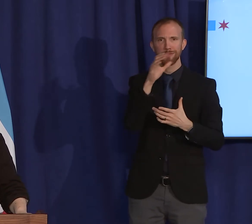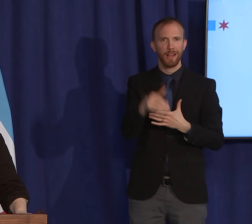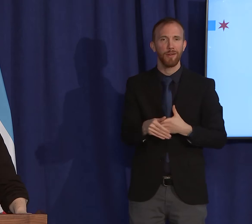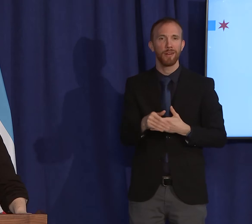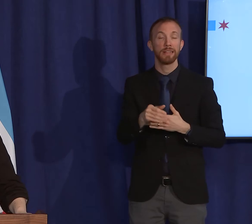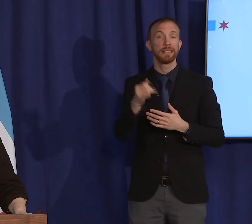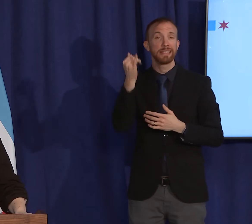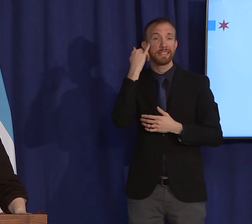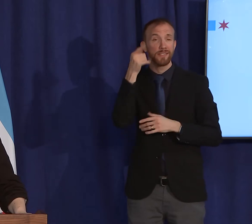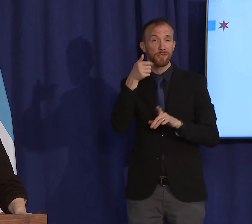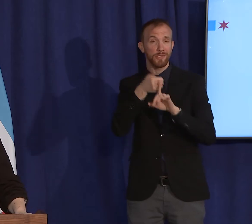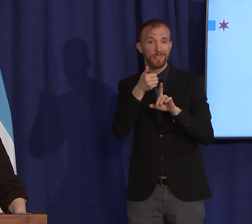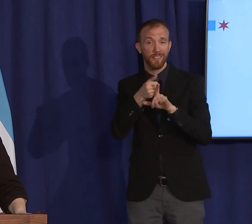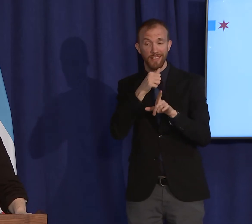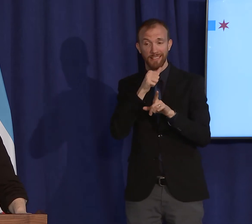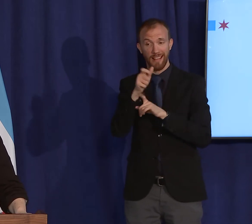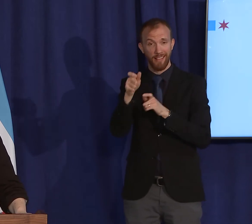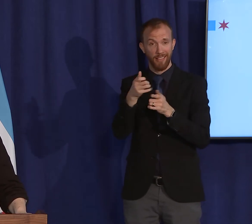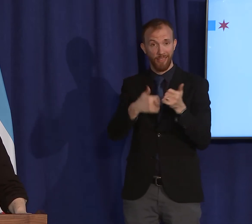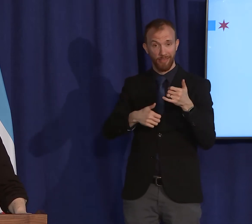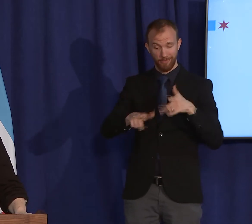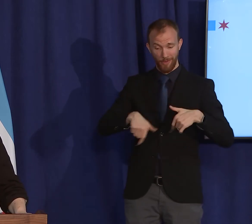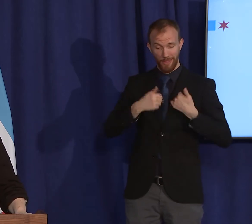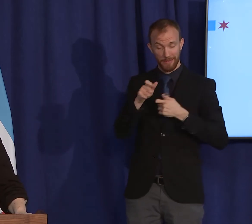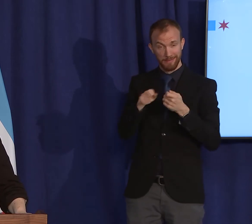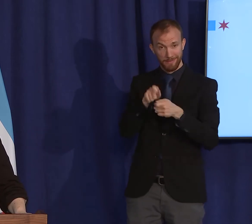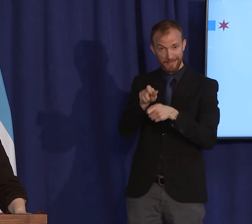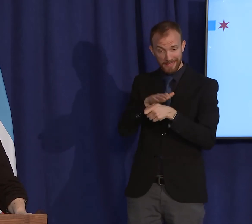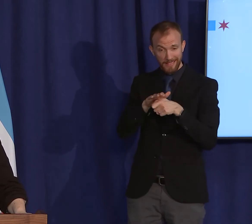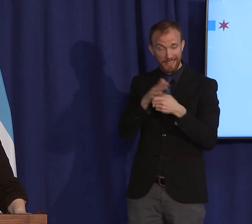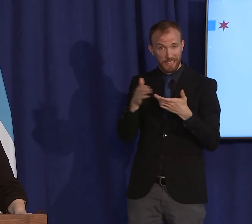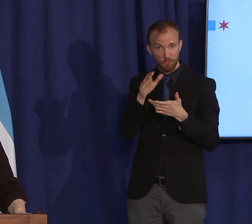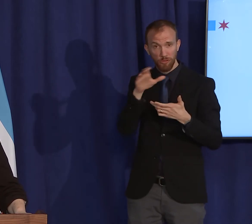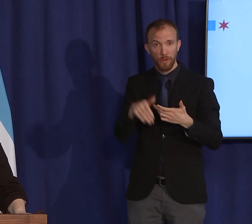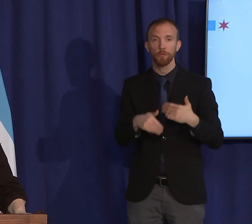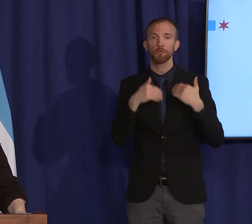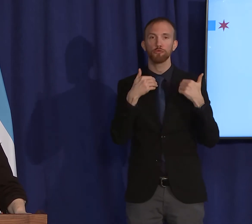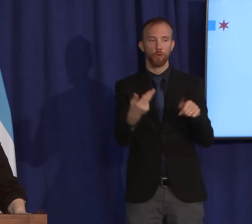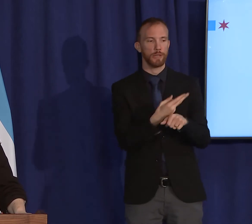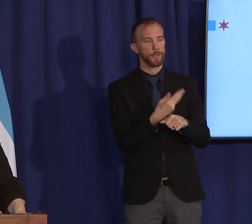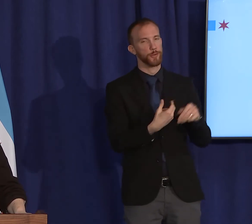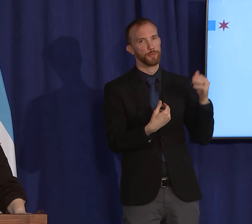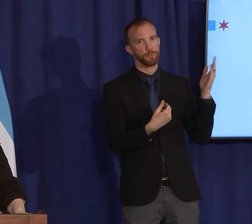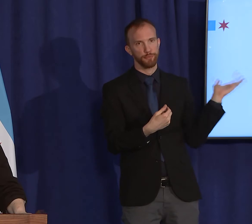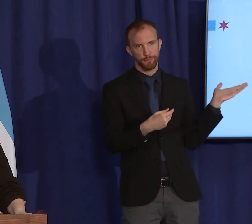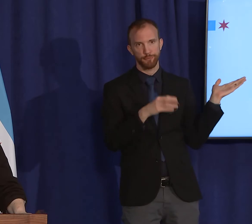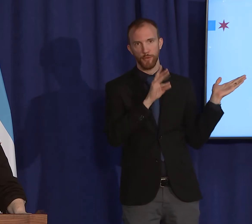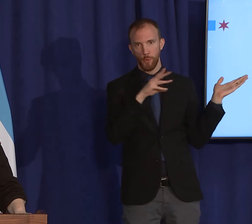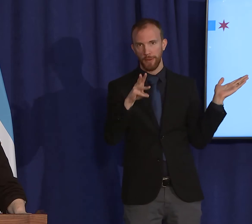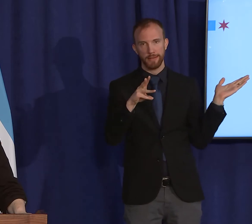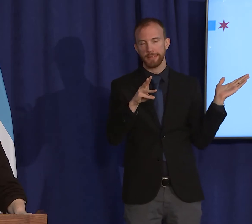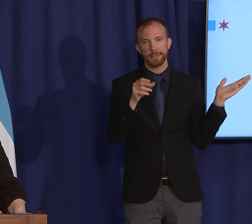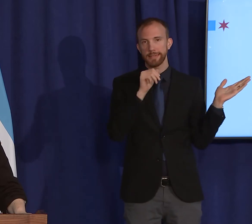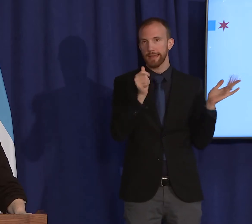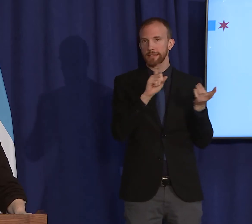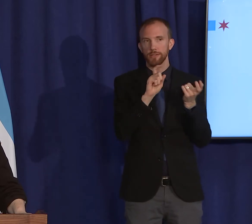code, ZocDoc.com/vaccine is where you should continue to go looking for appointments, and that is not going to change as we move into